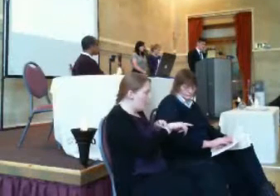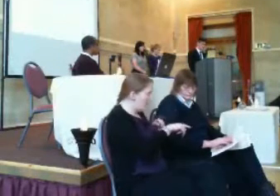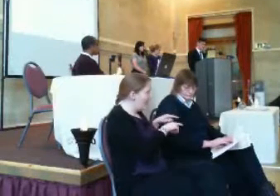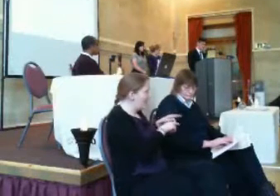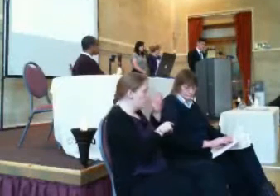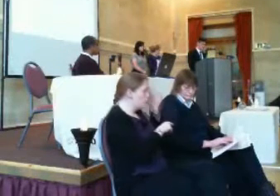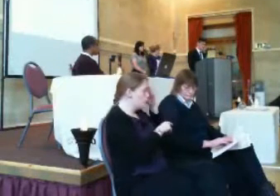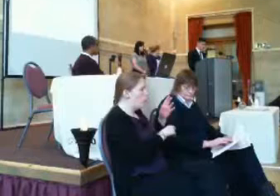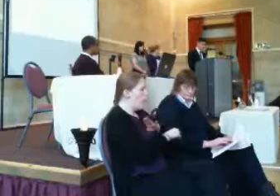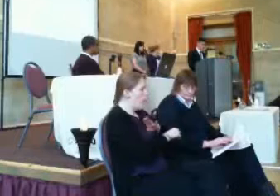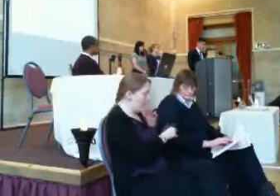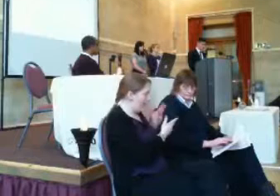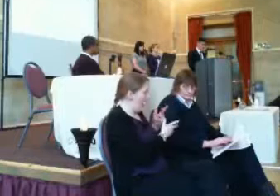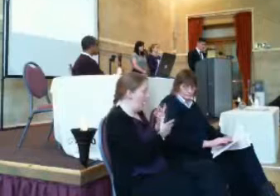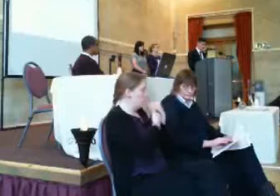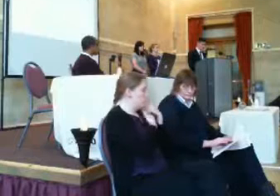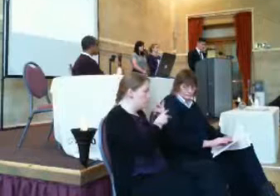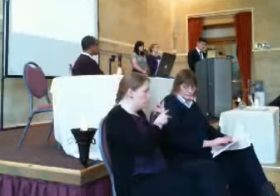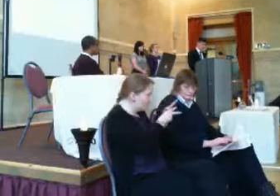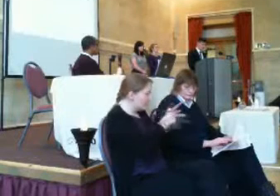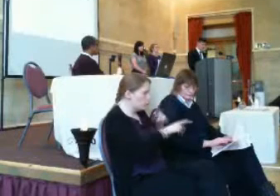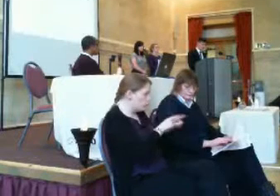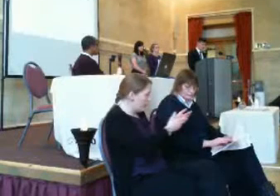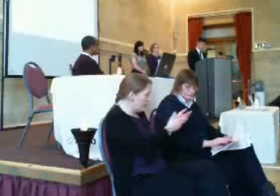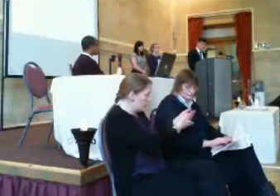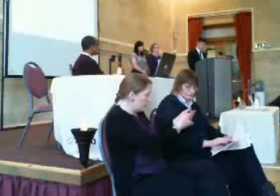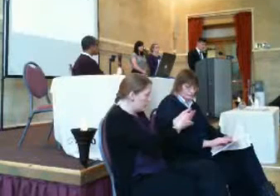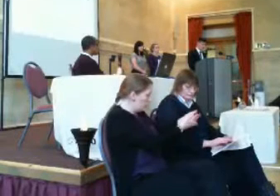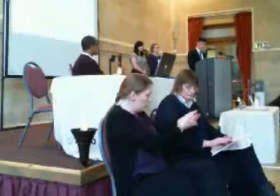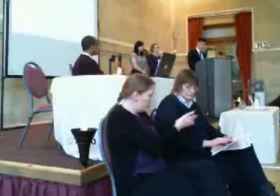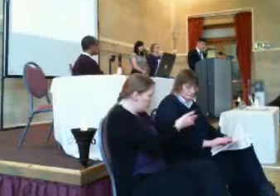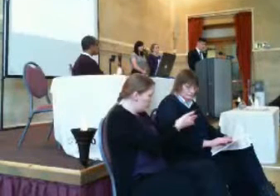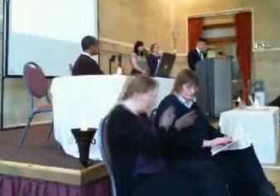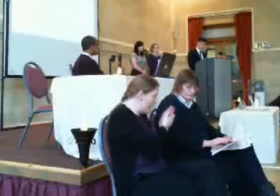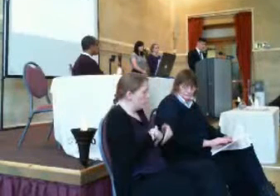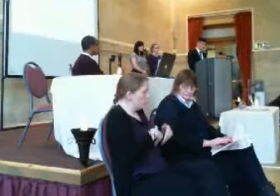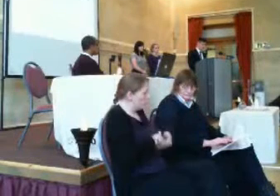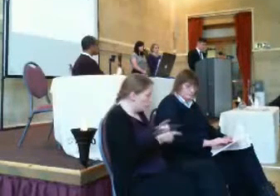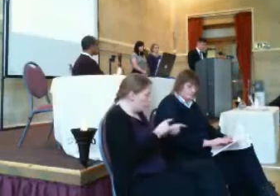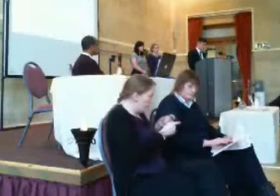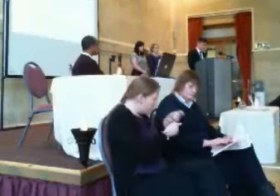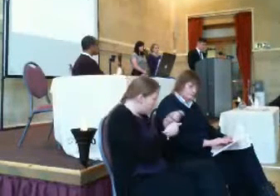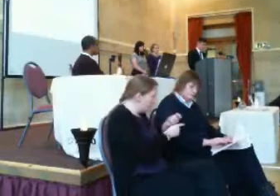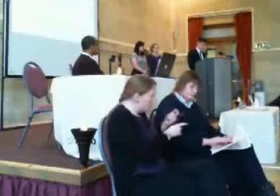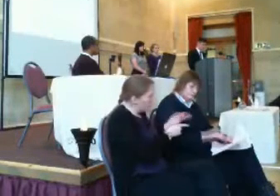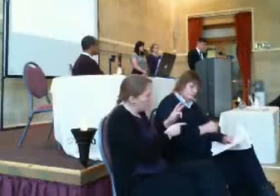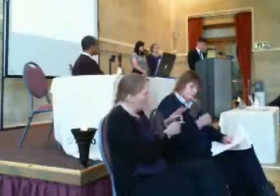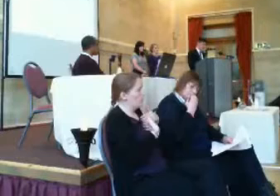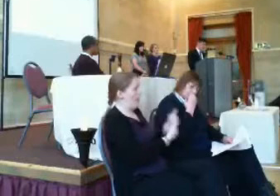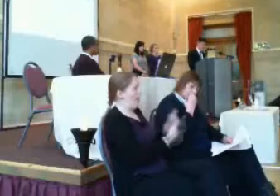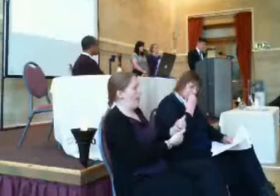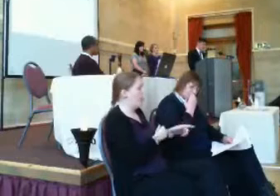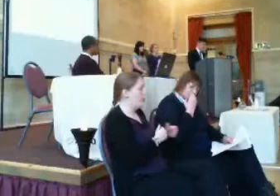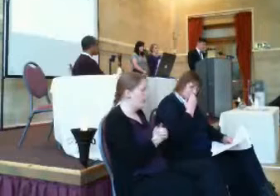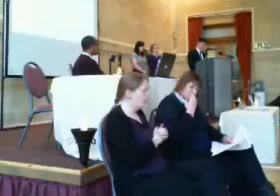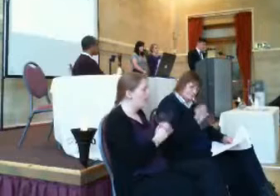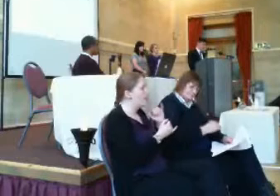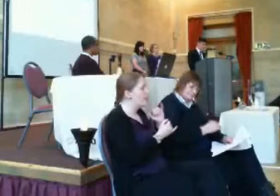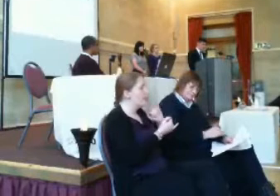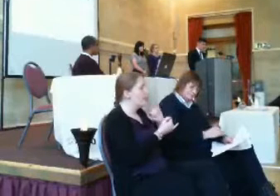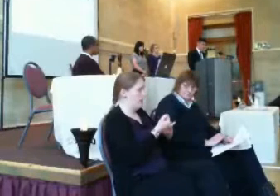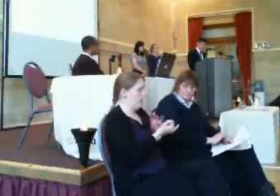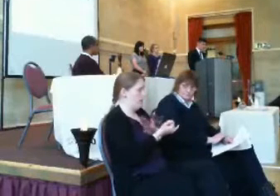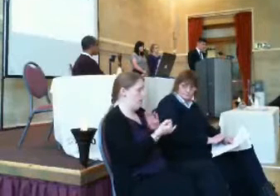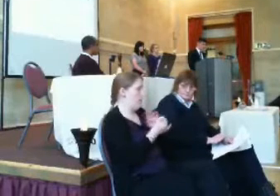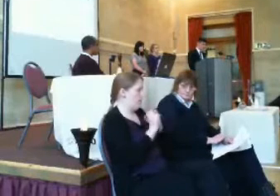Corps who are now on duty there, trying to save the prisoners who are not too far gone in starvation. The SS guards, who